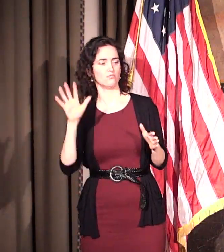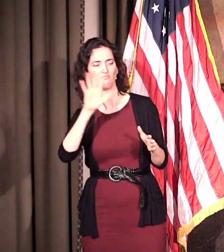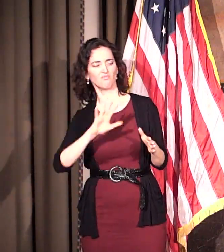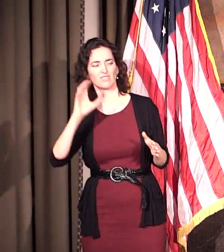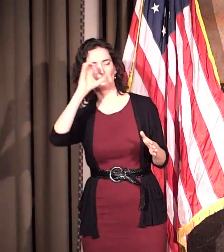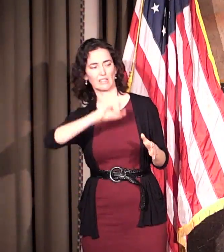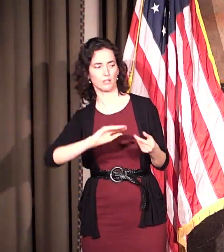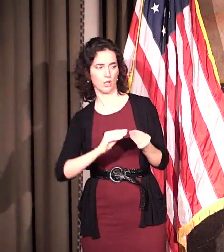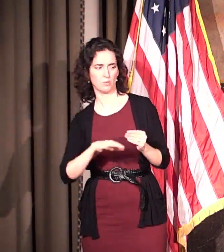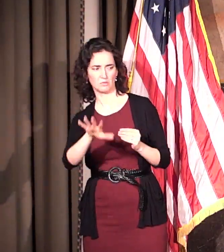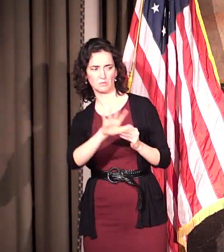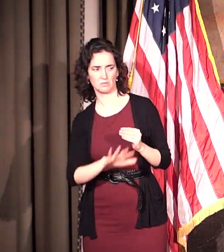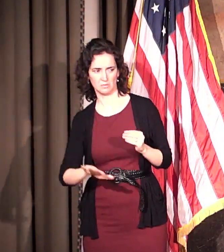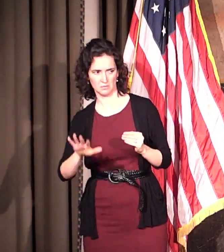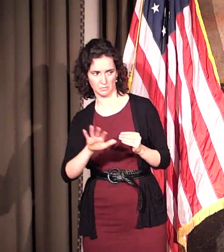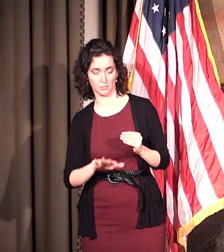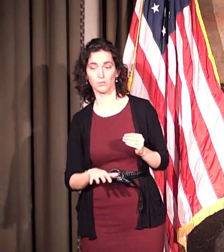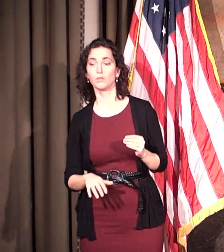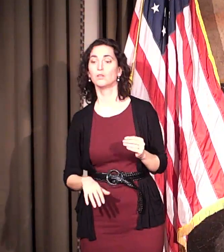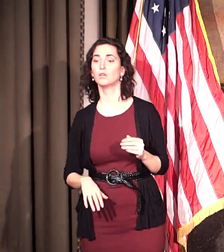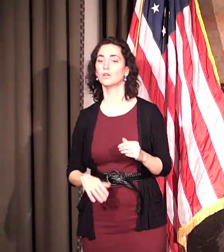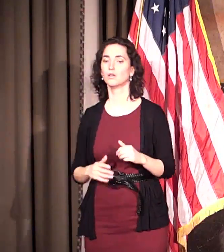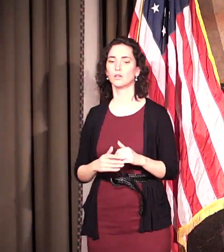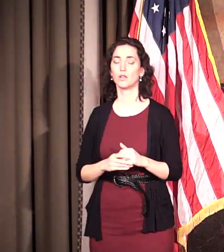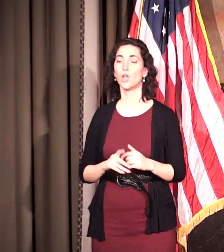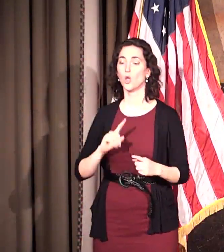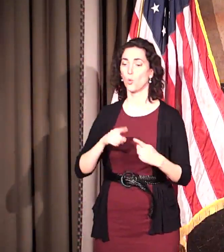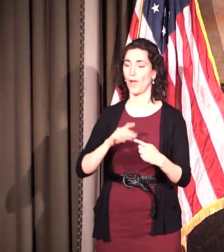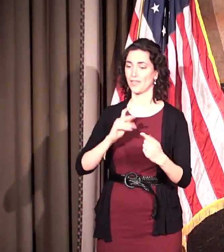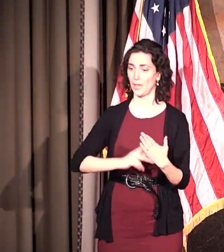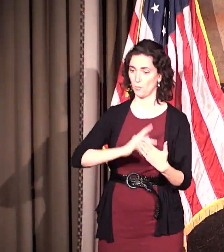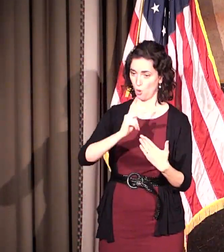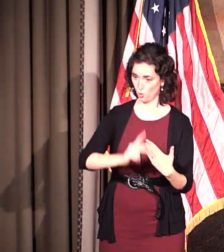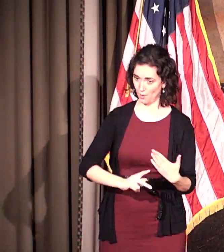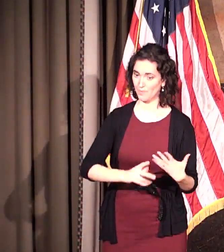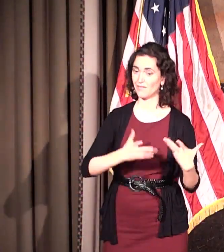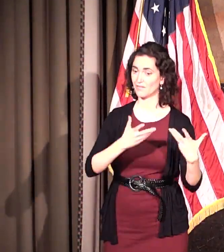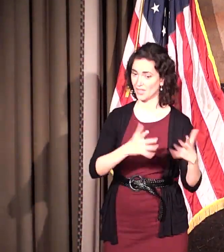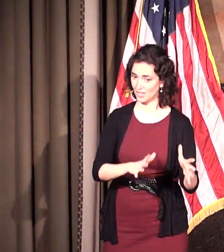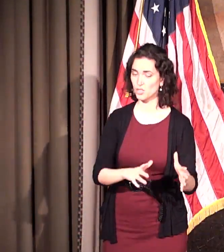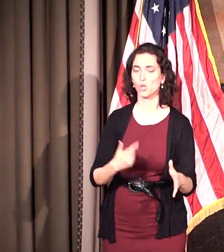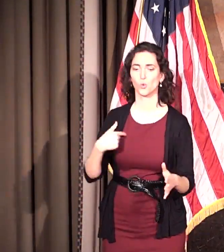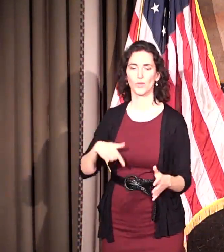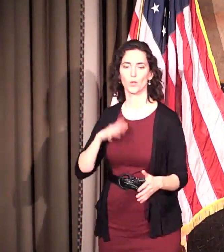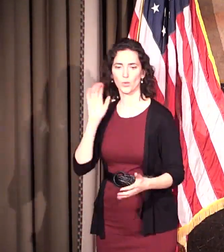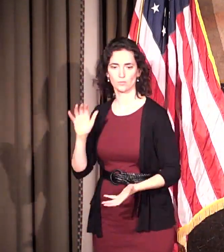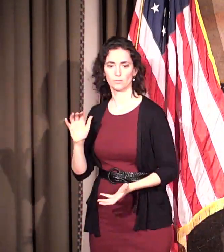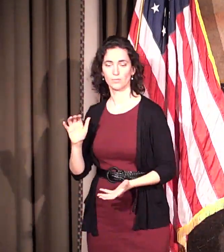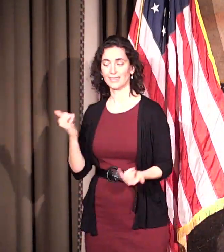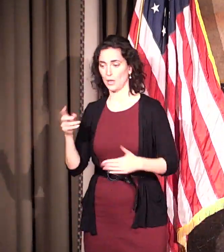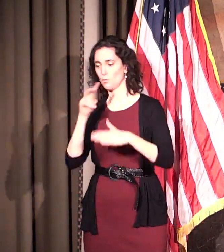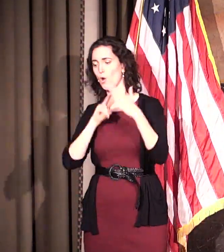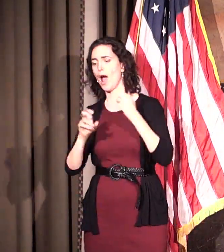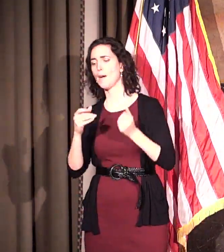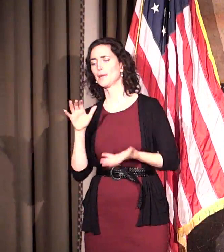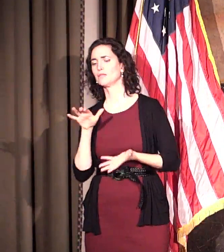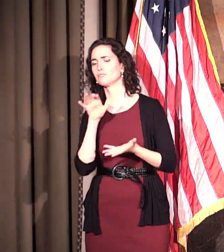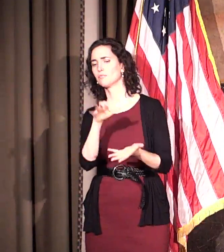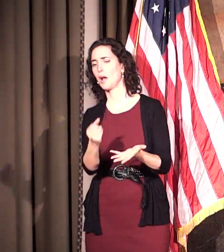think when this program carries to fruition, we'll probably end up contributing more doses to it than we've paid in now. Is the end of